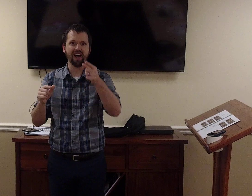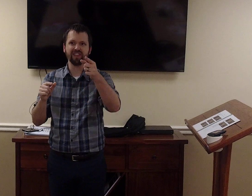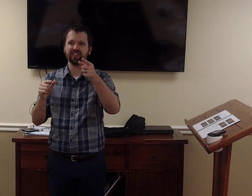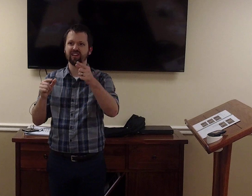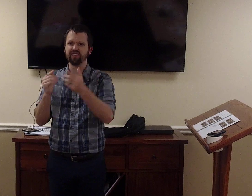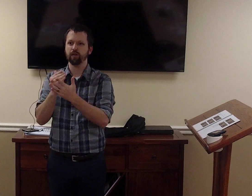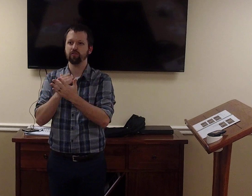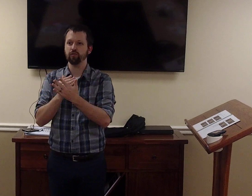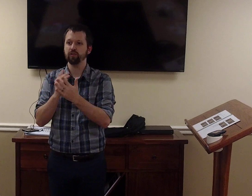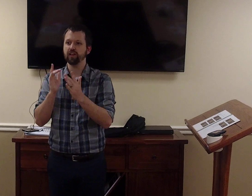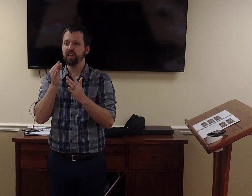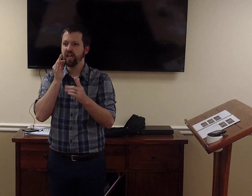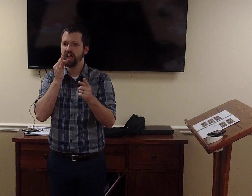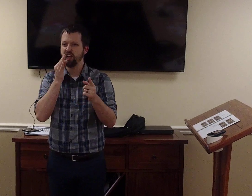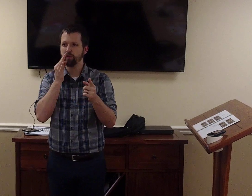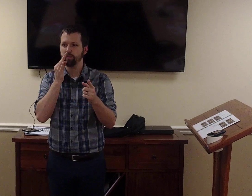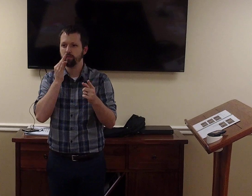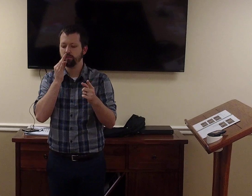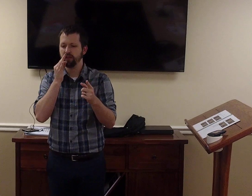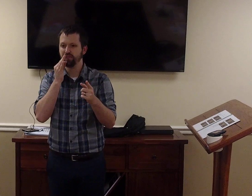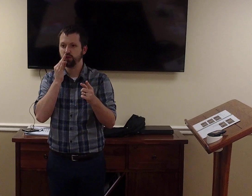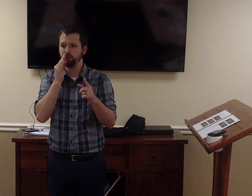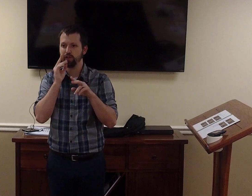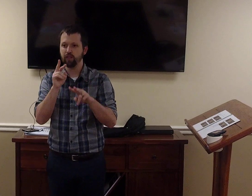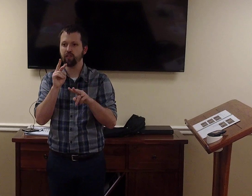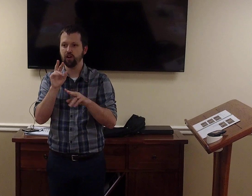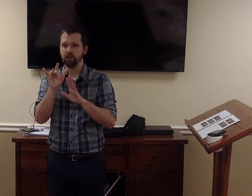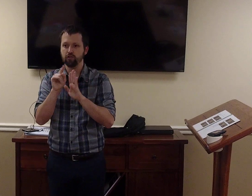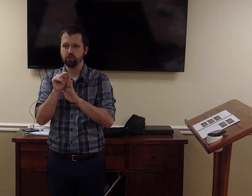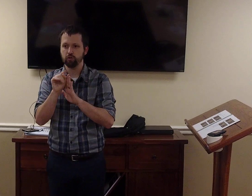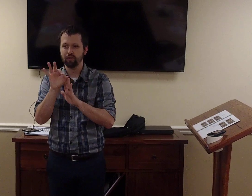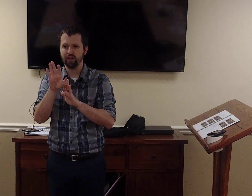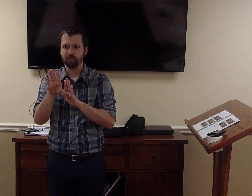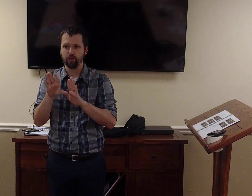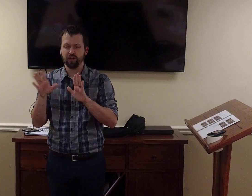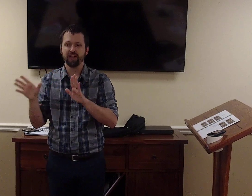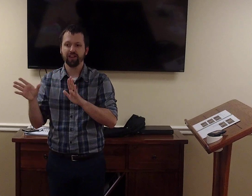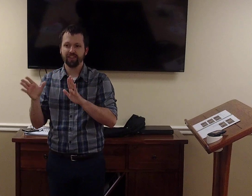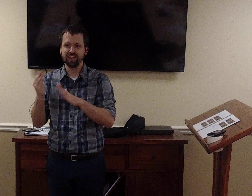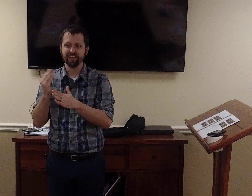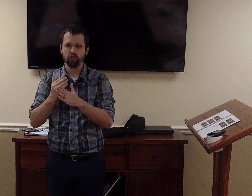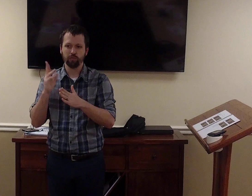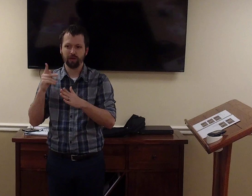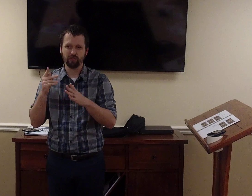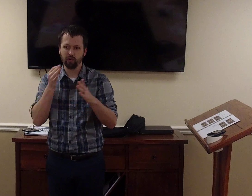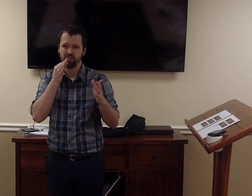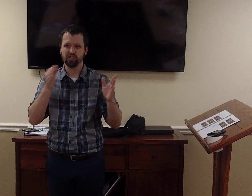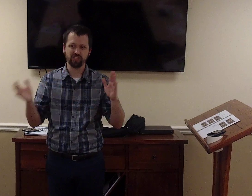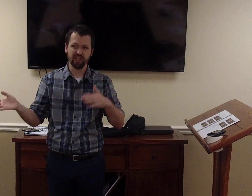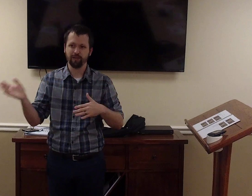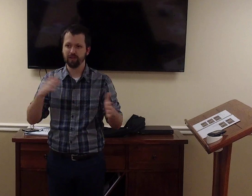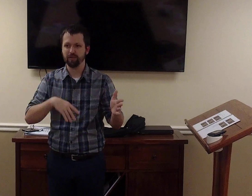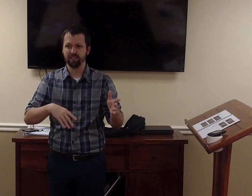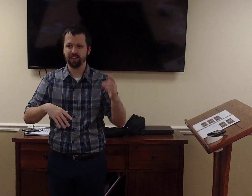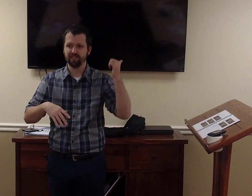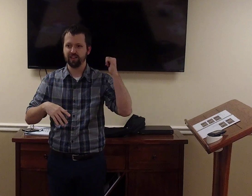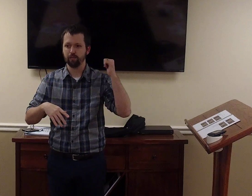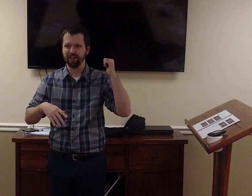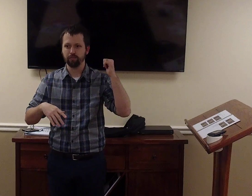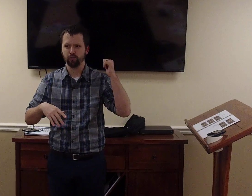that lesson up soon. If you follow along on YouTube or Facebook, that lesson will be up soon. It's just, I've been busy. It's sitting on my computer